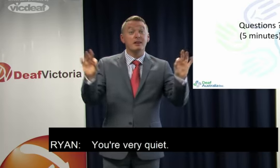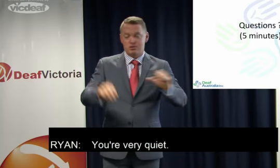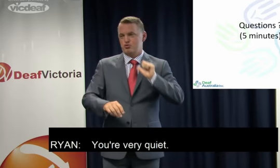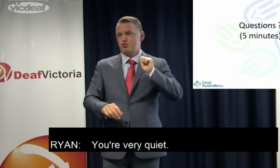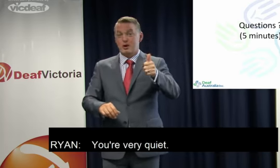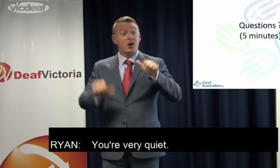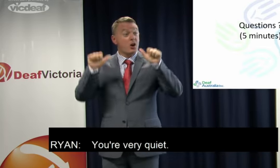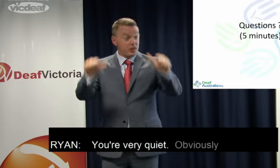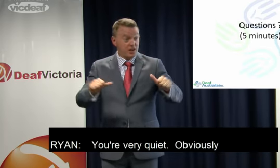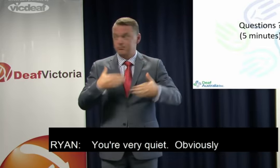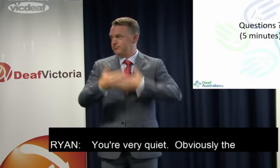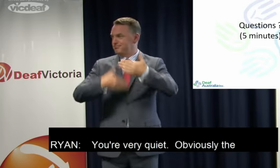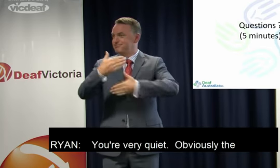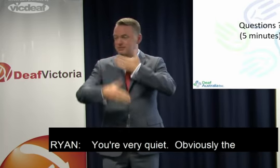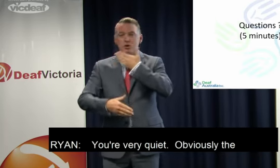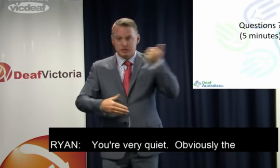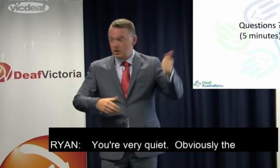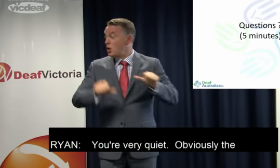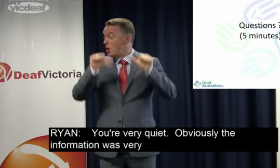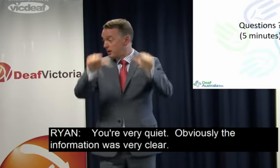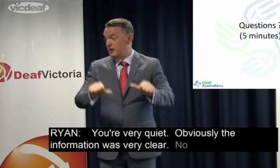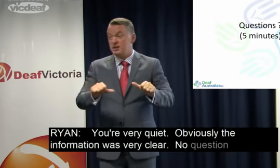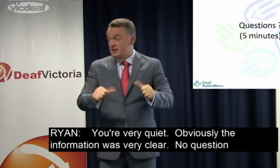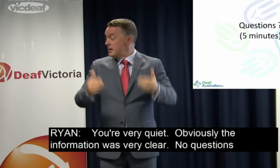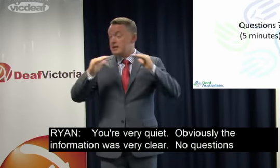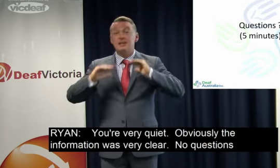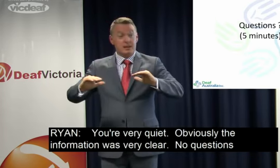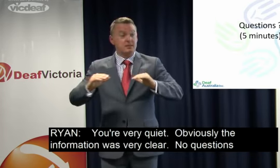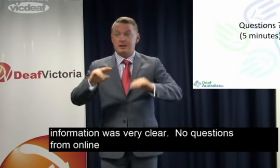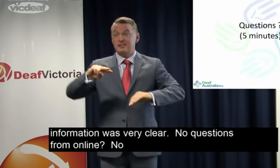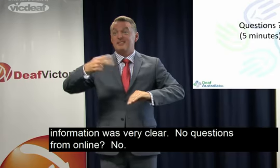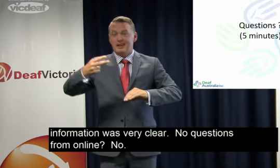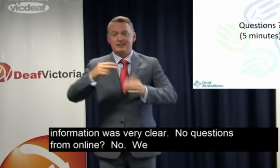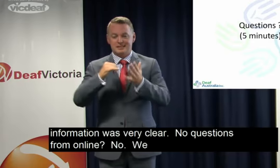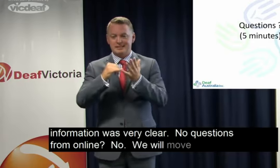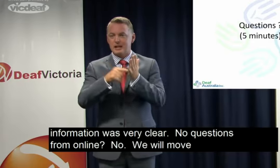online, no? Okay, we'll move forward. So next,